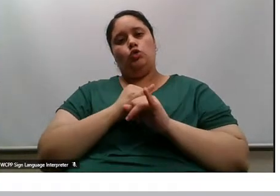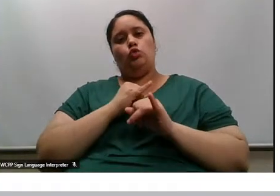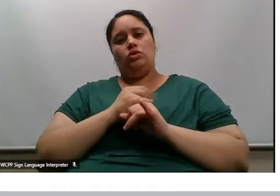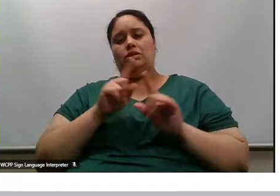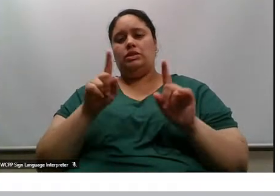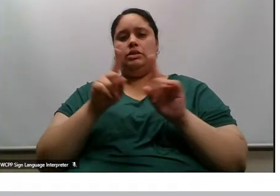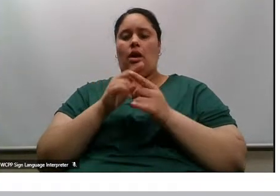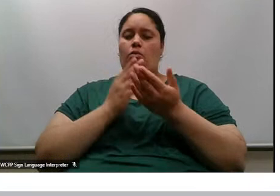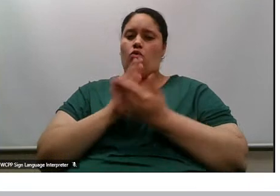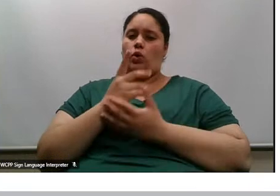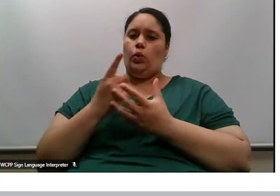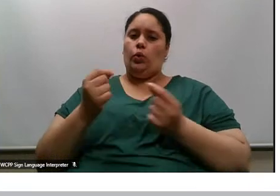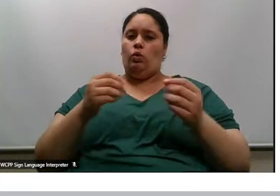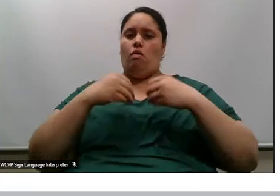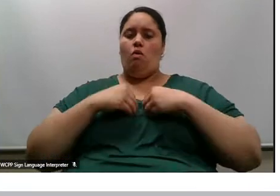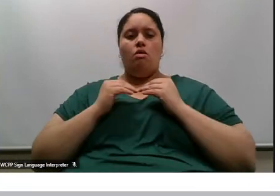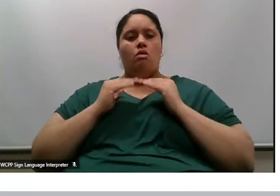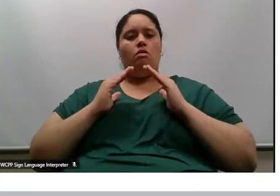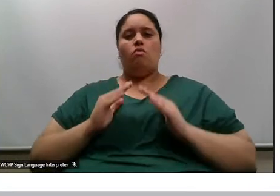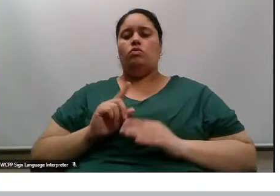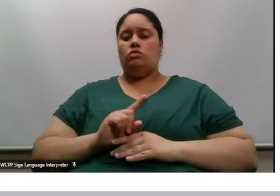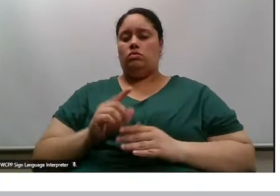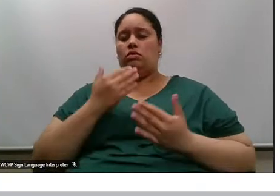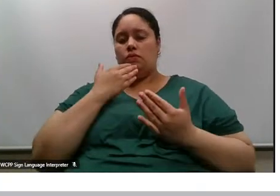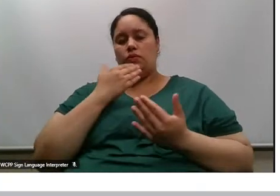same rights that they do in their own house. Thanks.